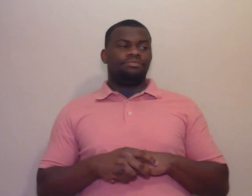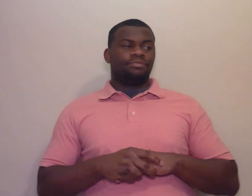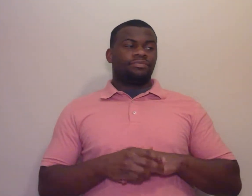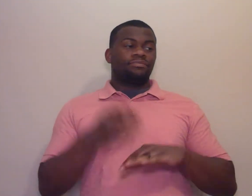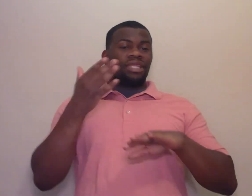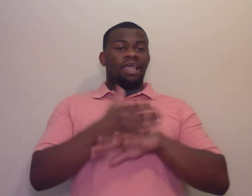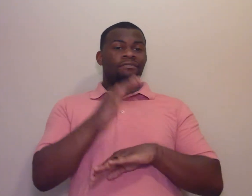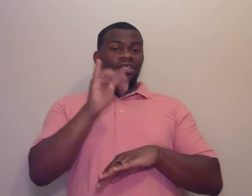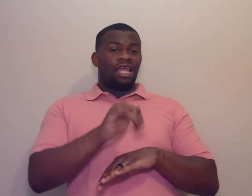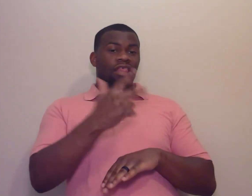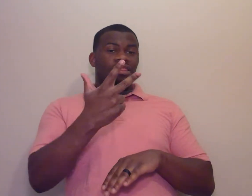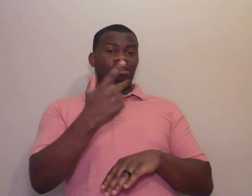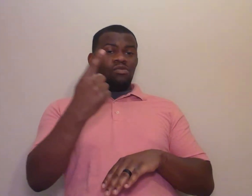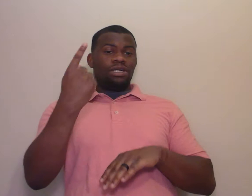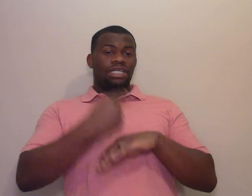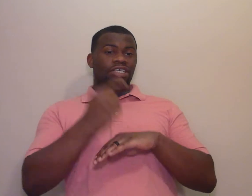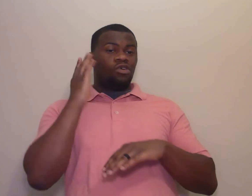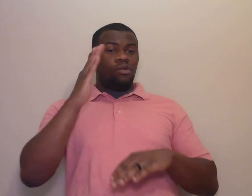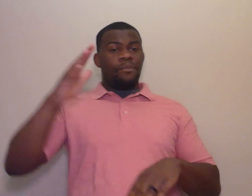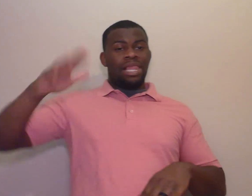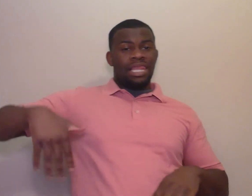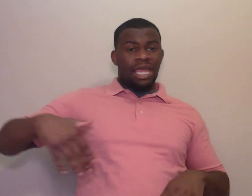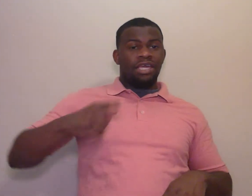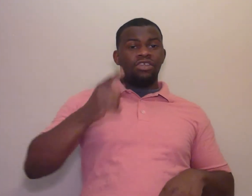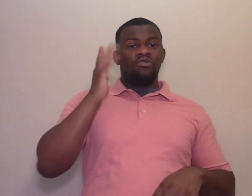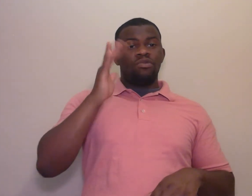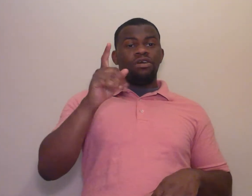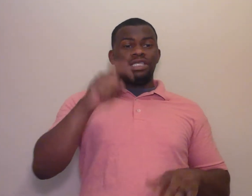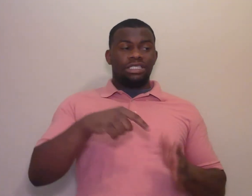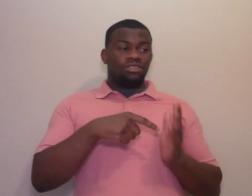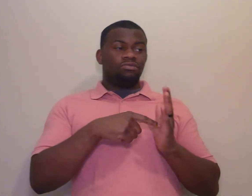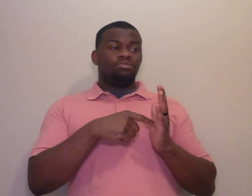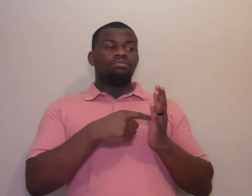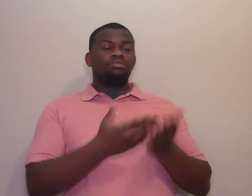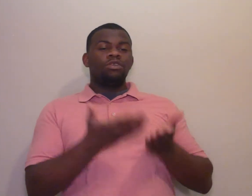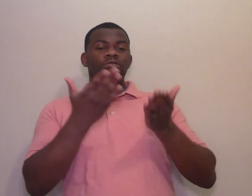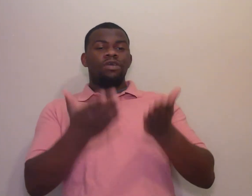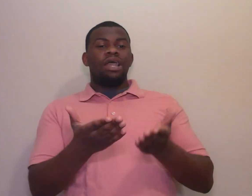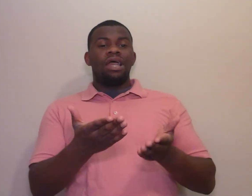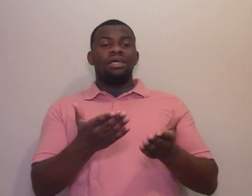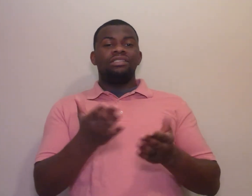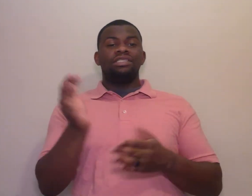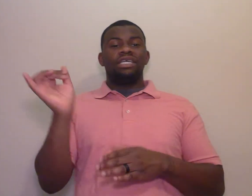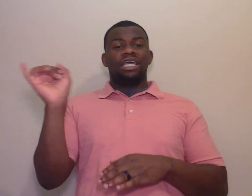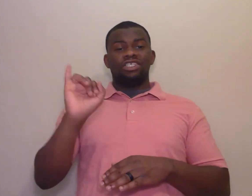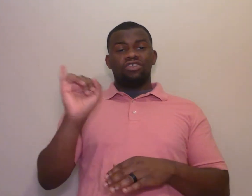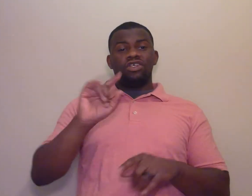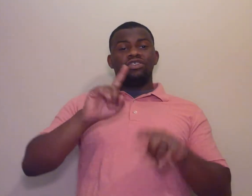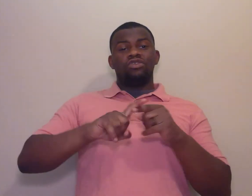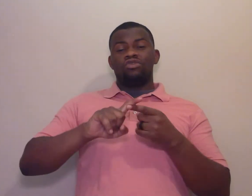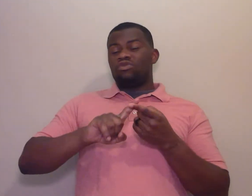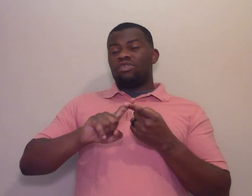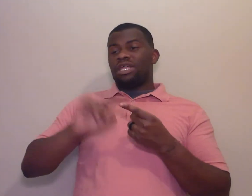and you will be required to provide full evidence of insurability to the insurer and you may get denied coverage based on that